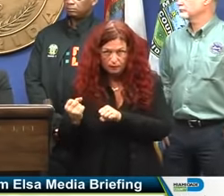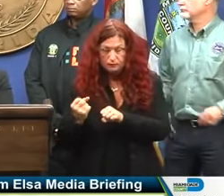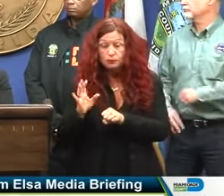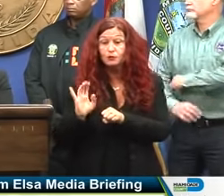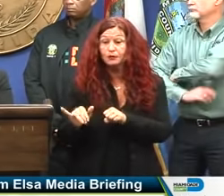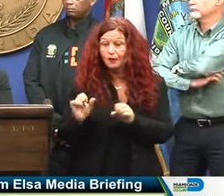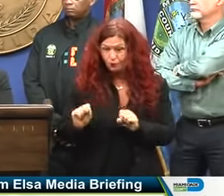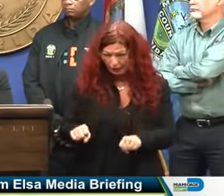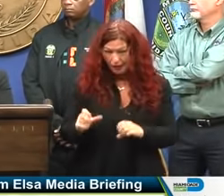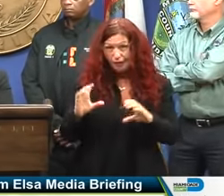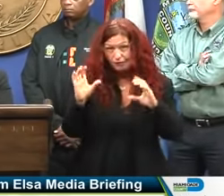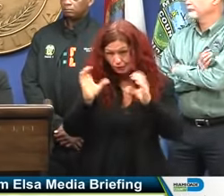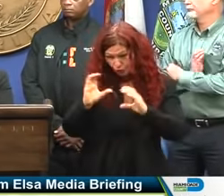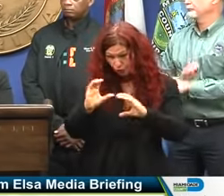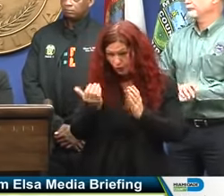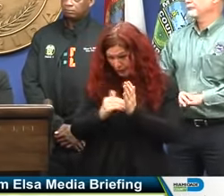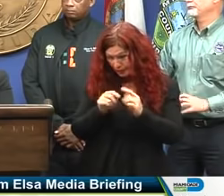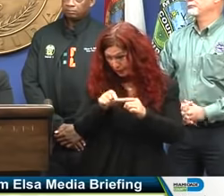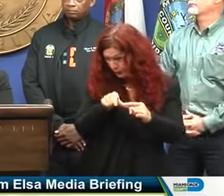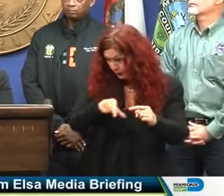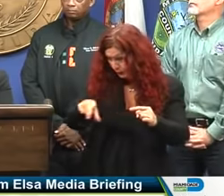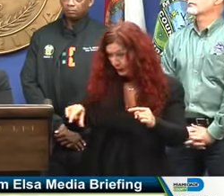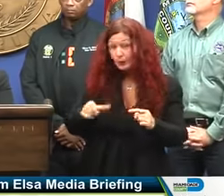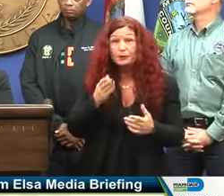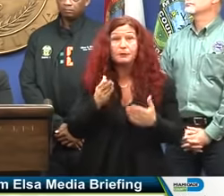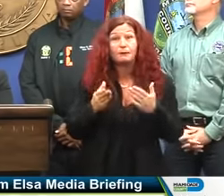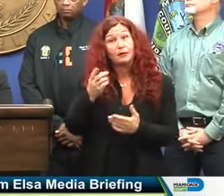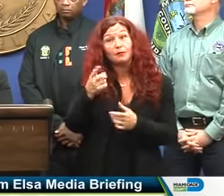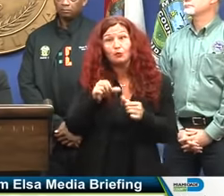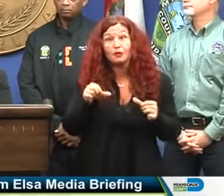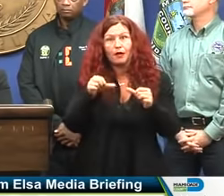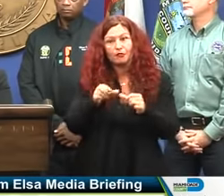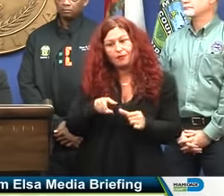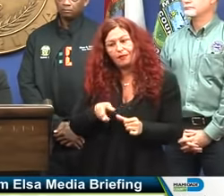again, where someone may have been able to